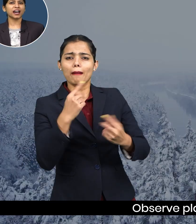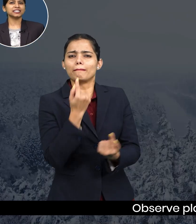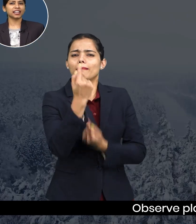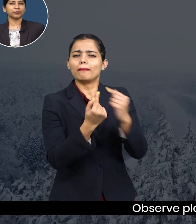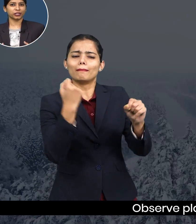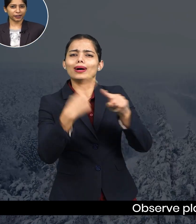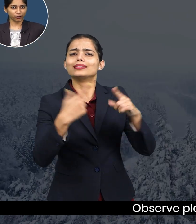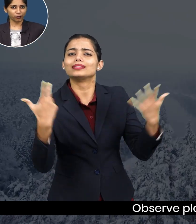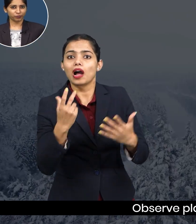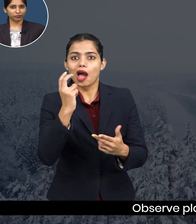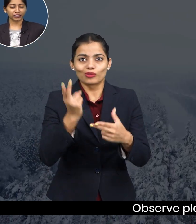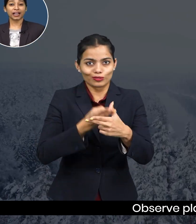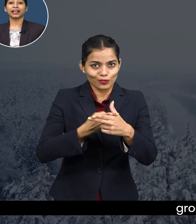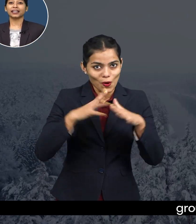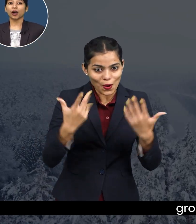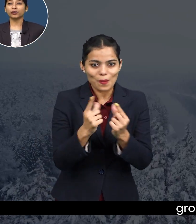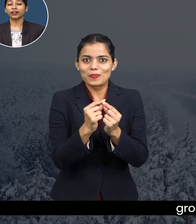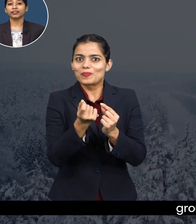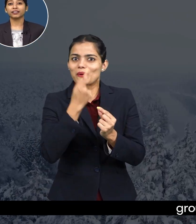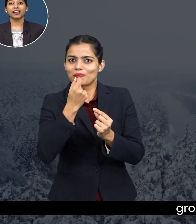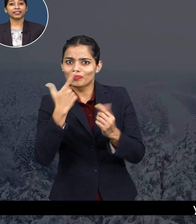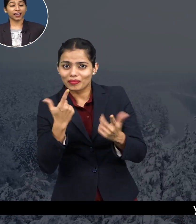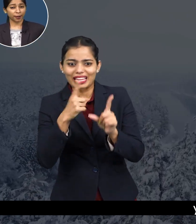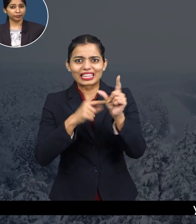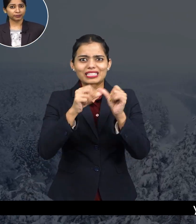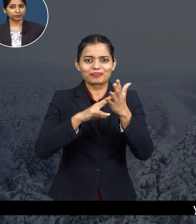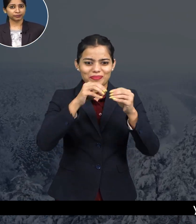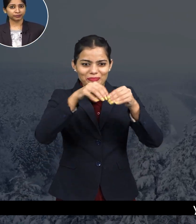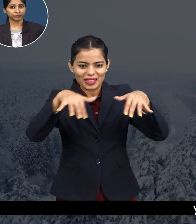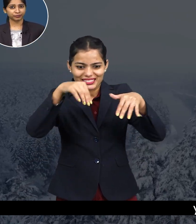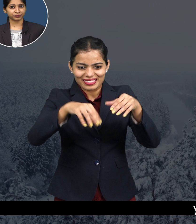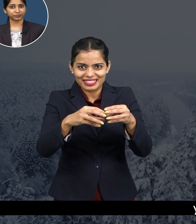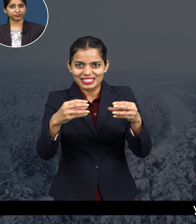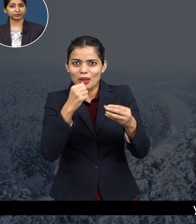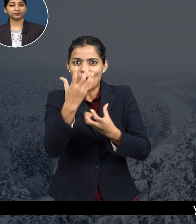Observe plants like potato, groundnut, yam,